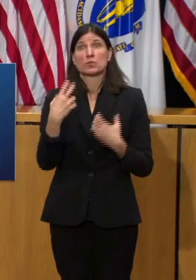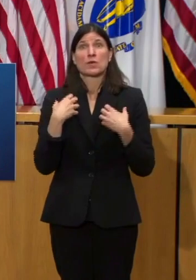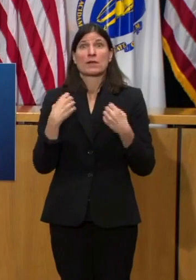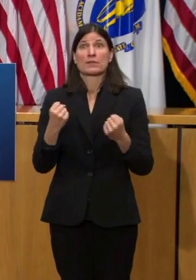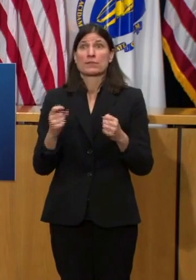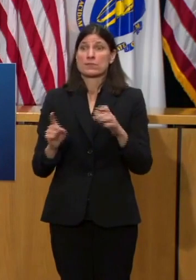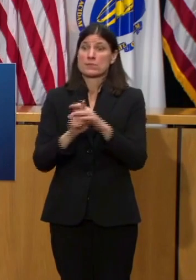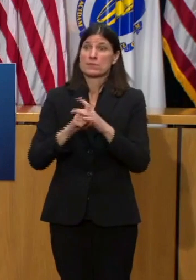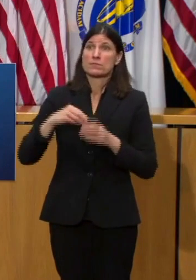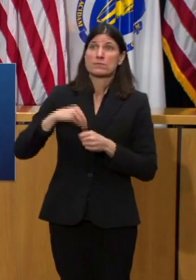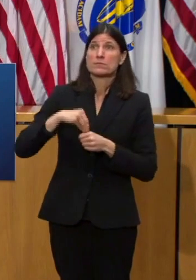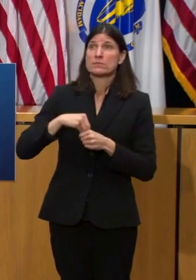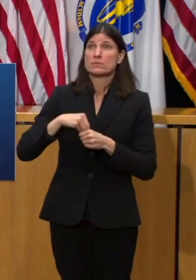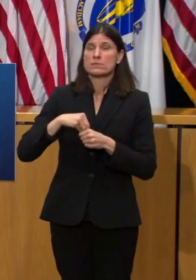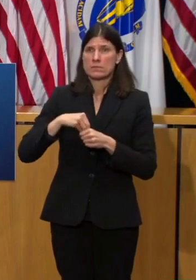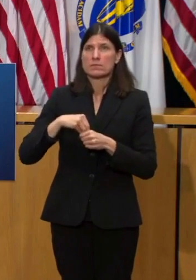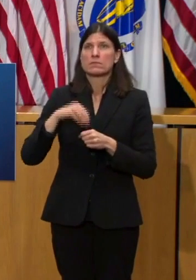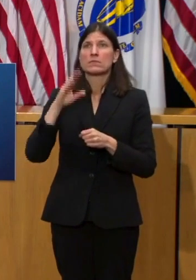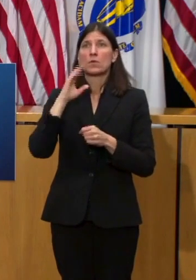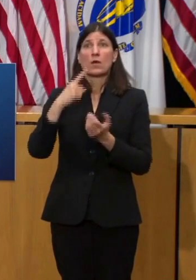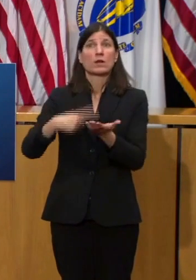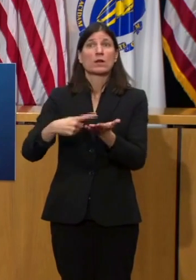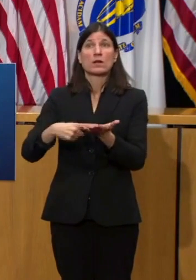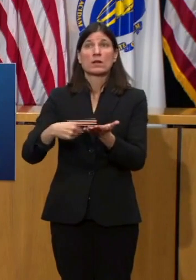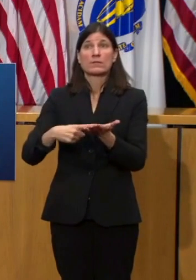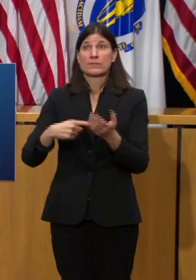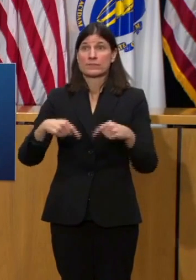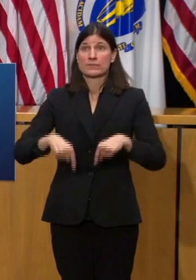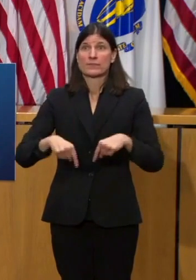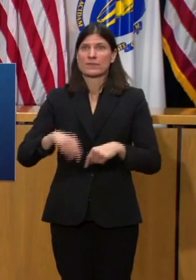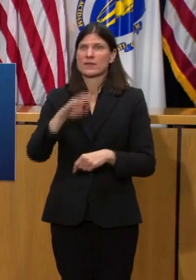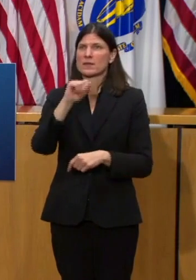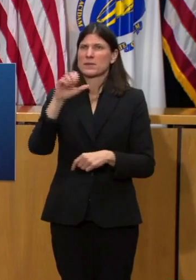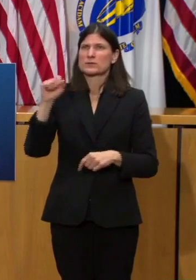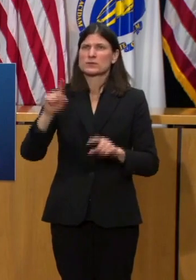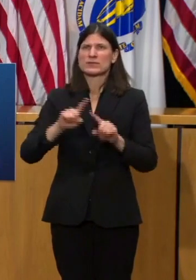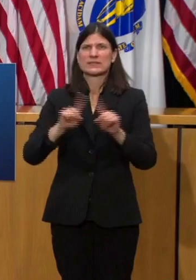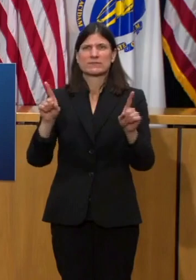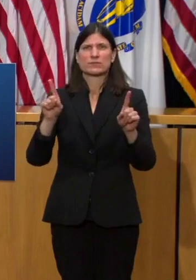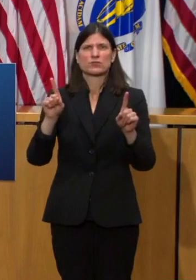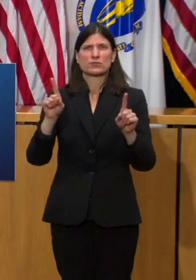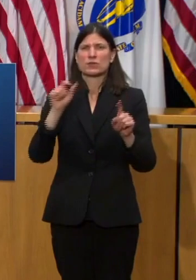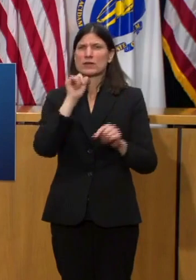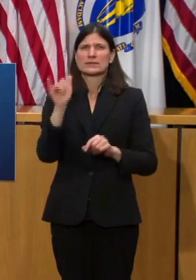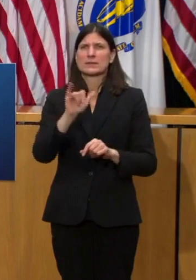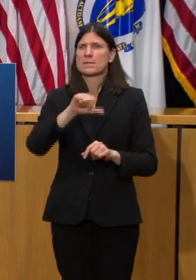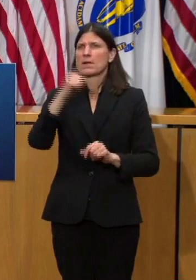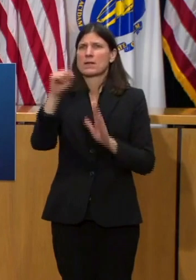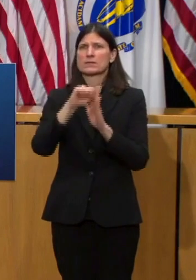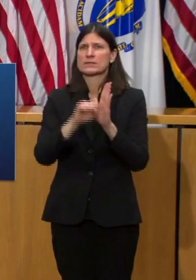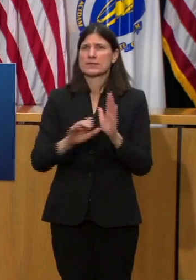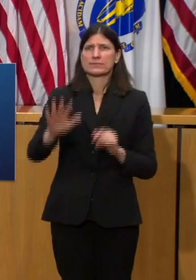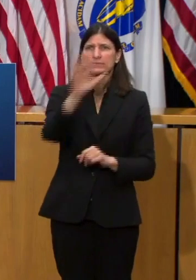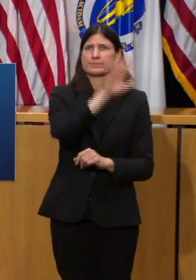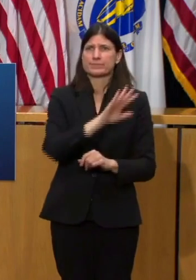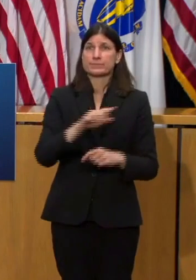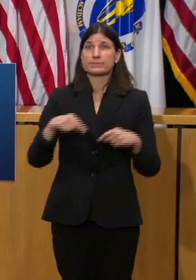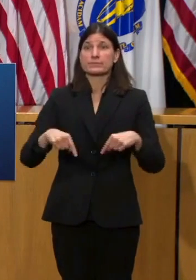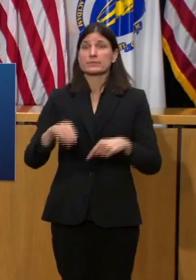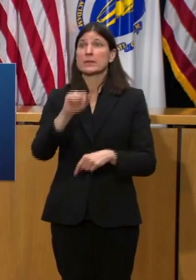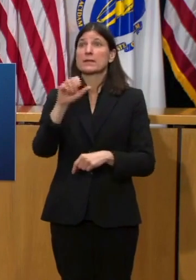different path than many states in deciding our prioritization groups. From the very start, our goal has been to preserve